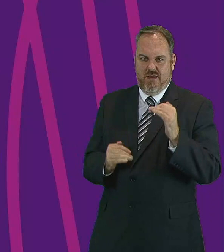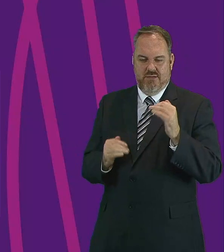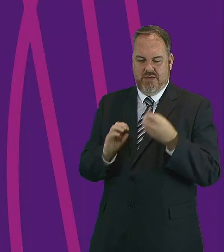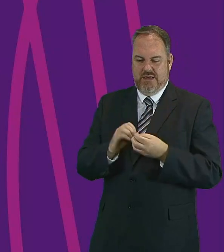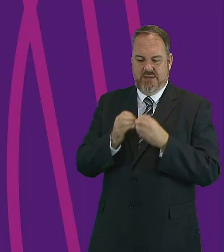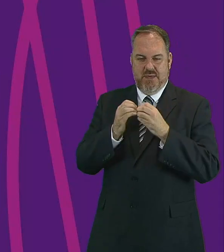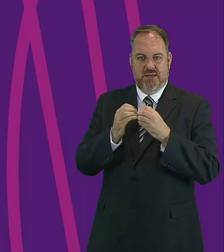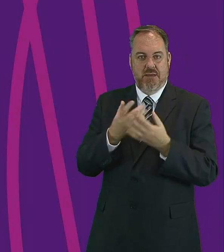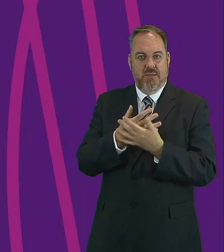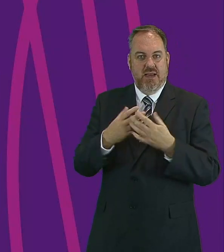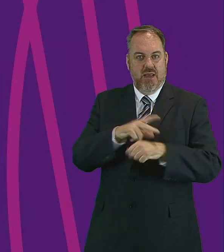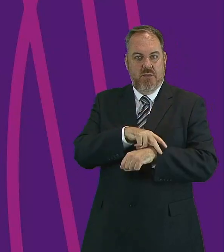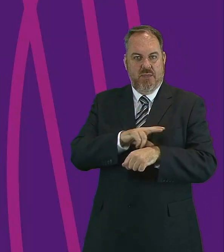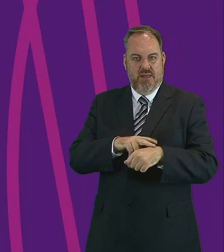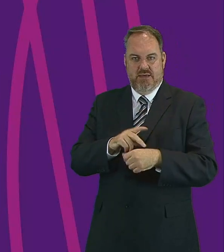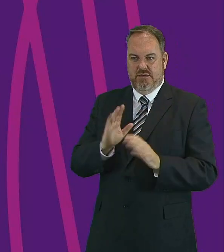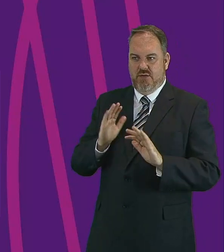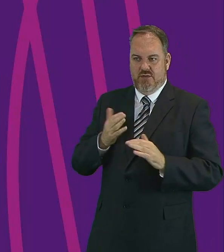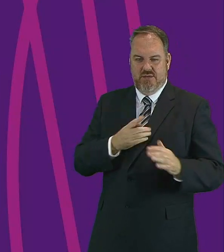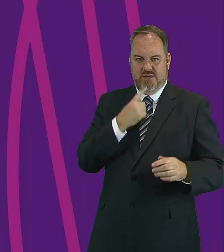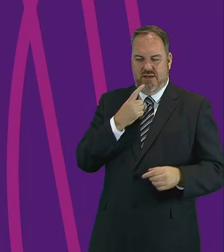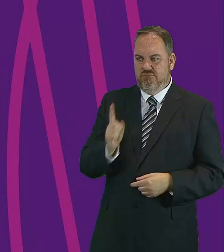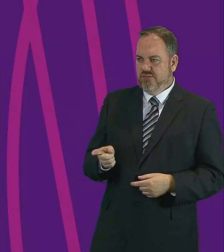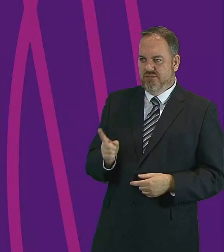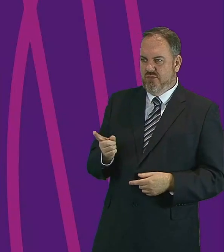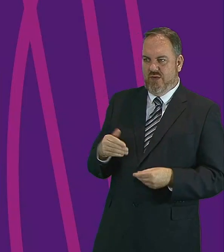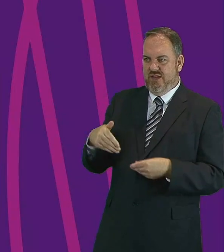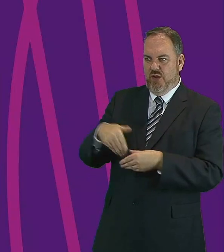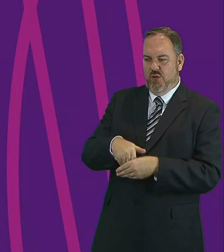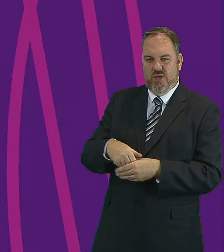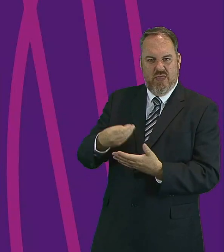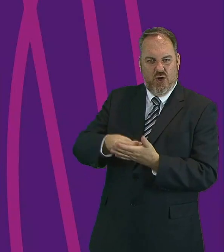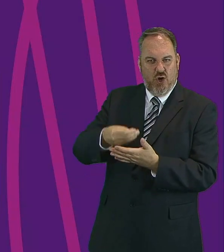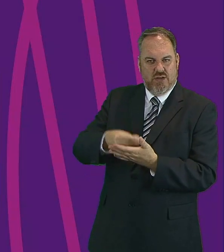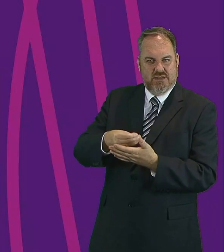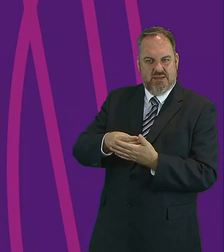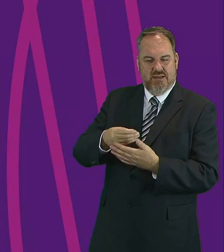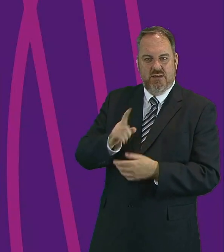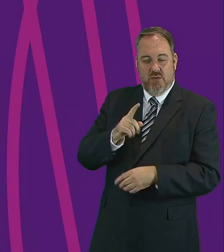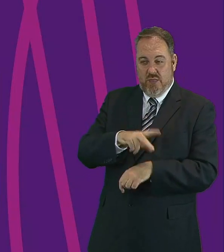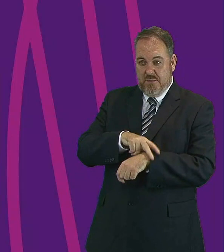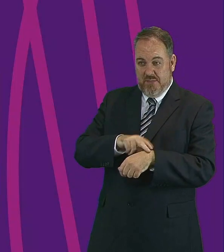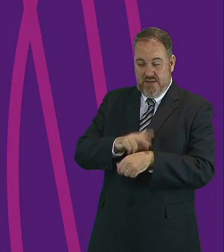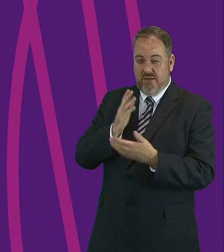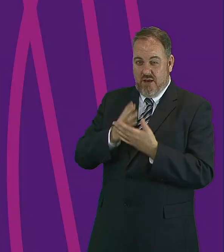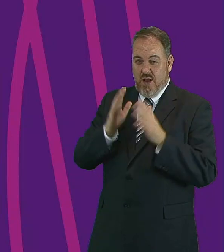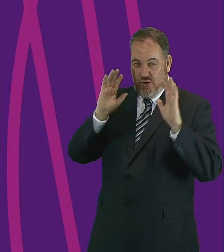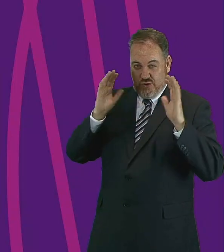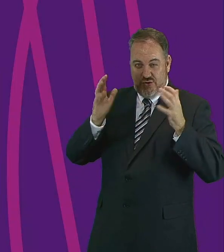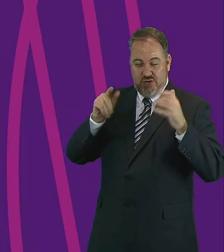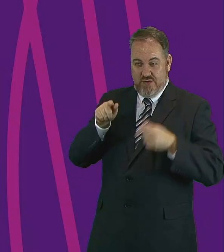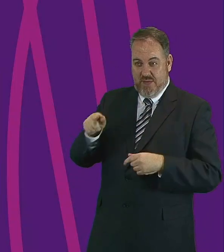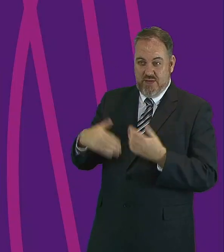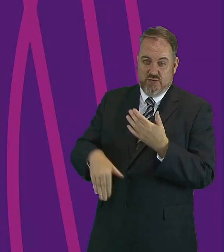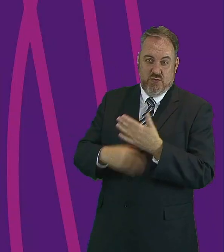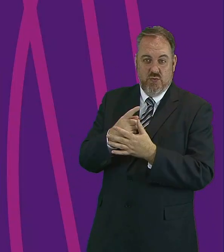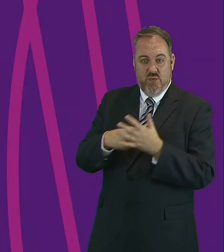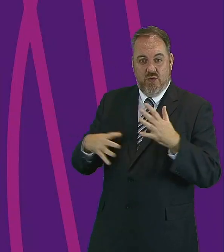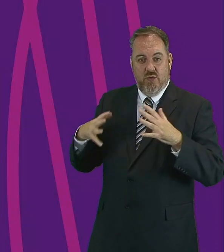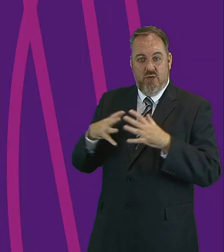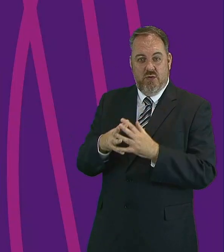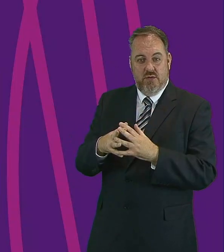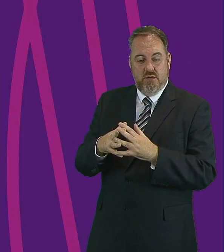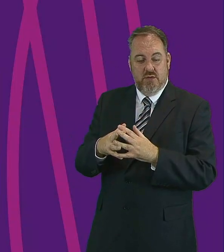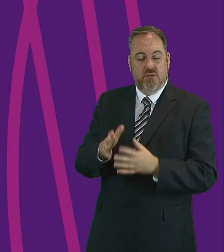costs have not even been accounted for. Does the First Minister recognise the police's concerns? And given the many other concerns already highlighted around this